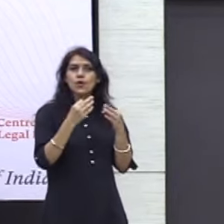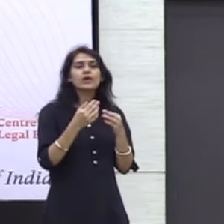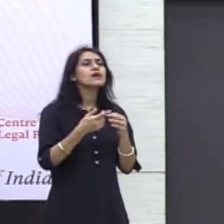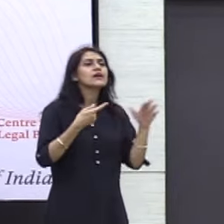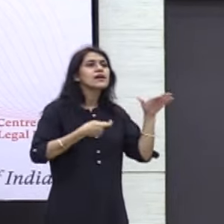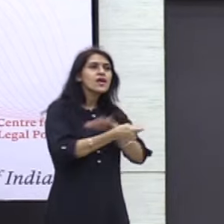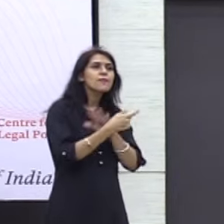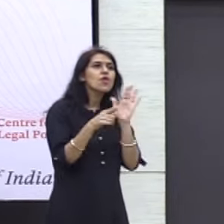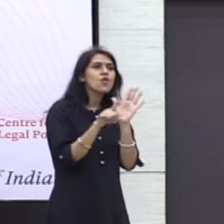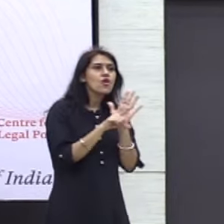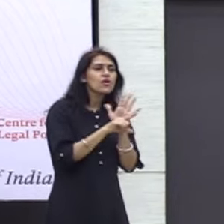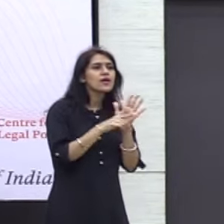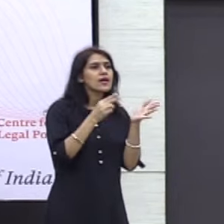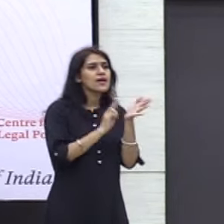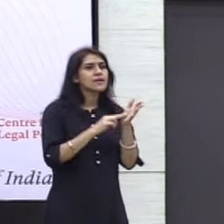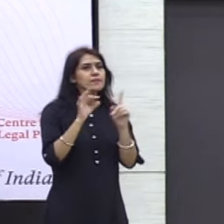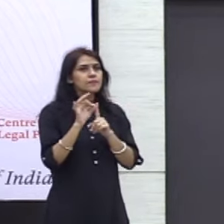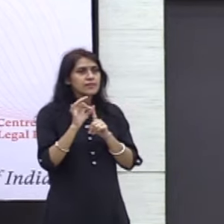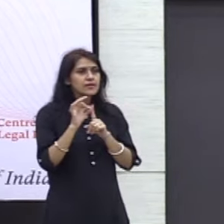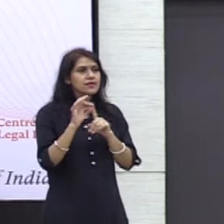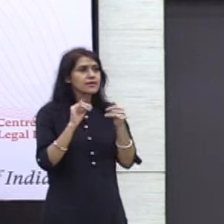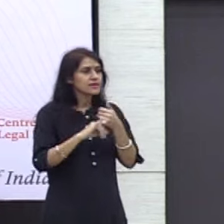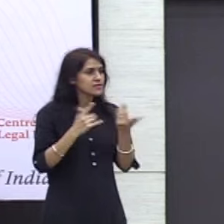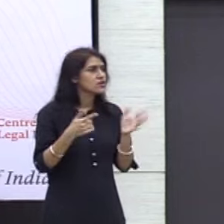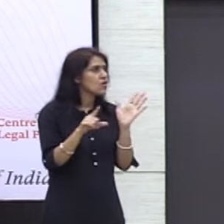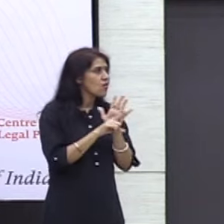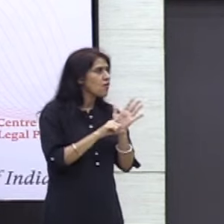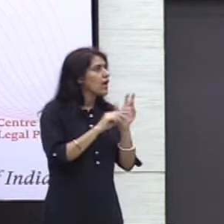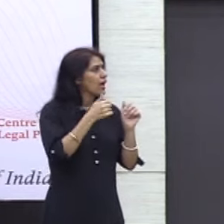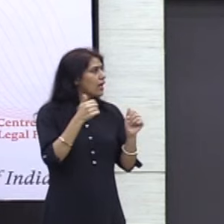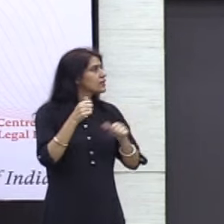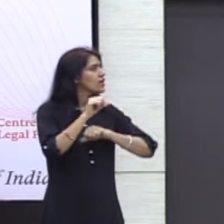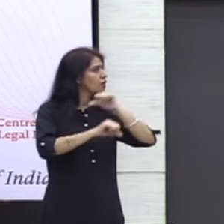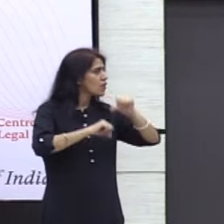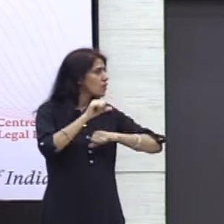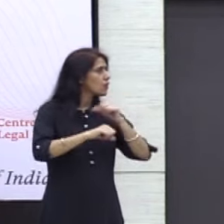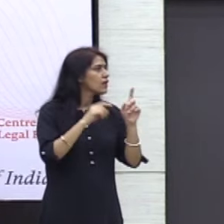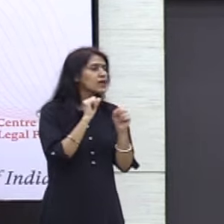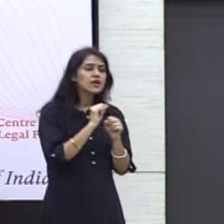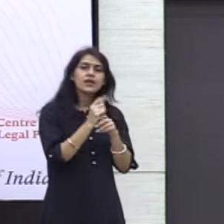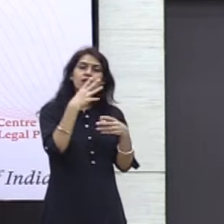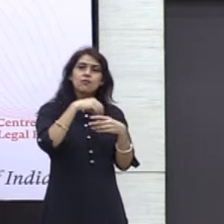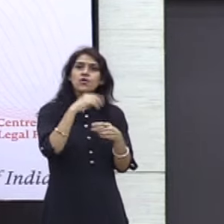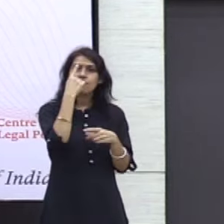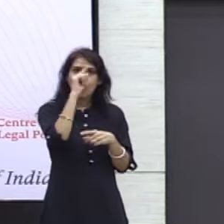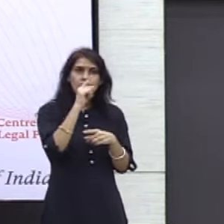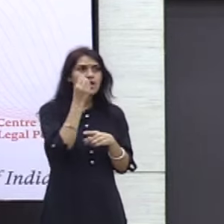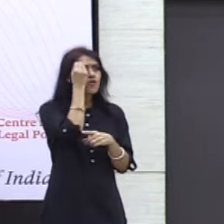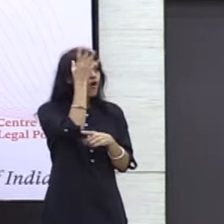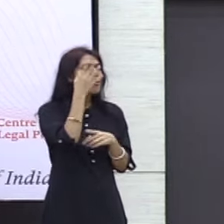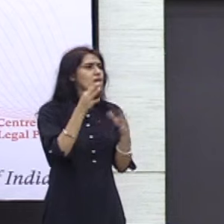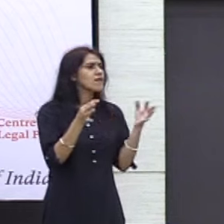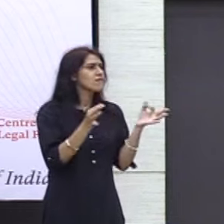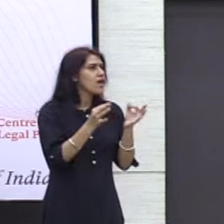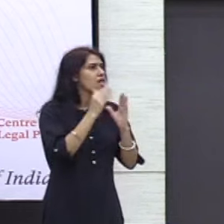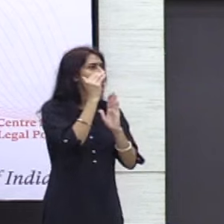the PMLA, it's the NDPS Act, it's all the other legislations which are all intended to evoke fear.